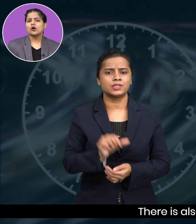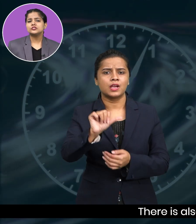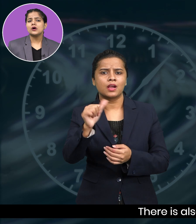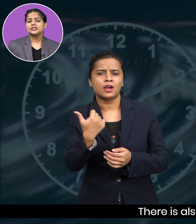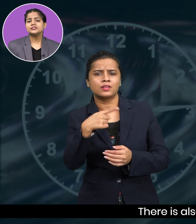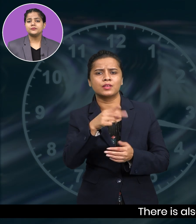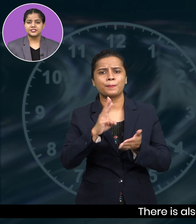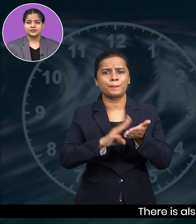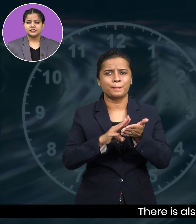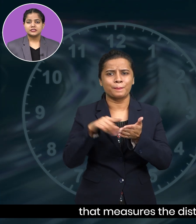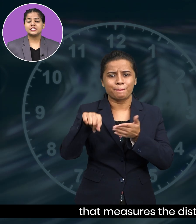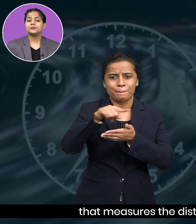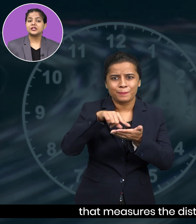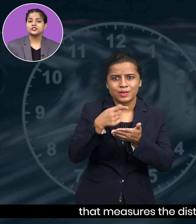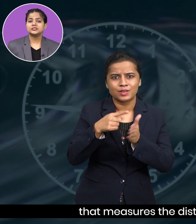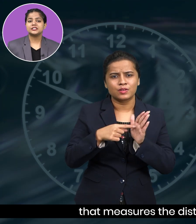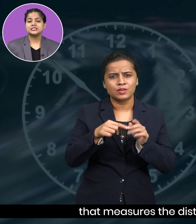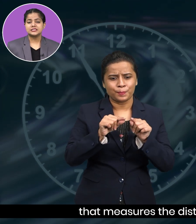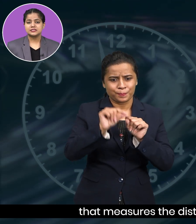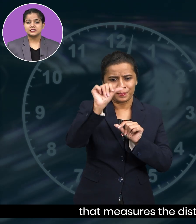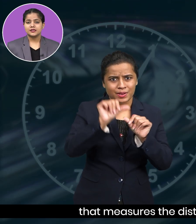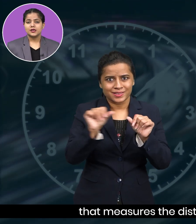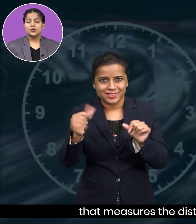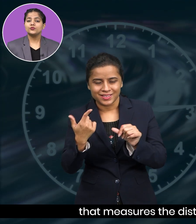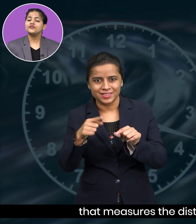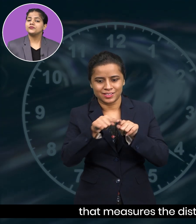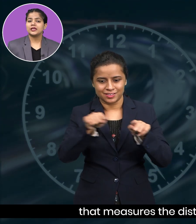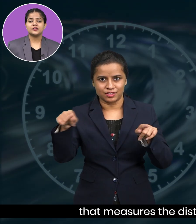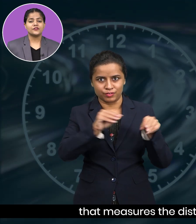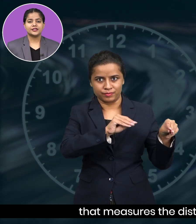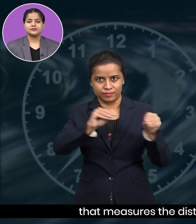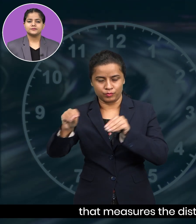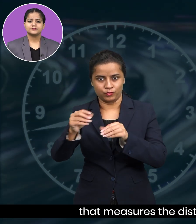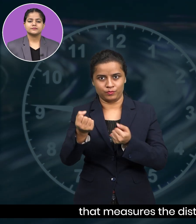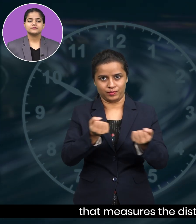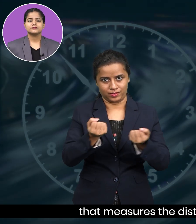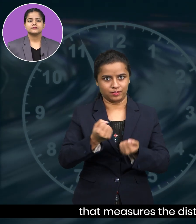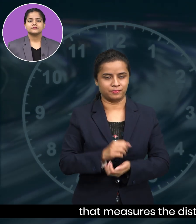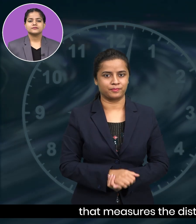There is also another meter that measures the distance moved by the vehicle.